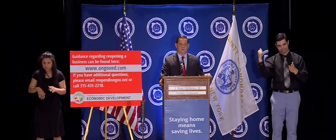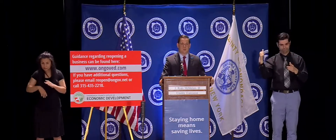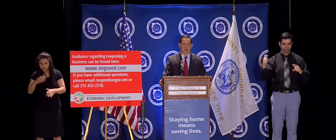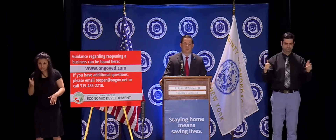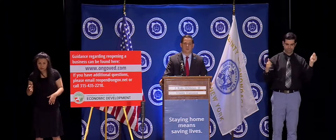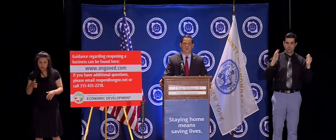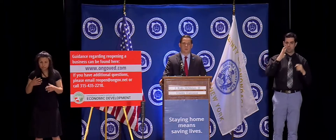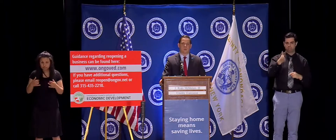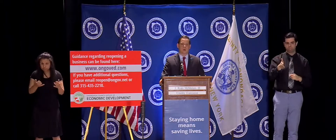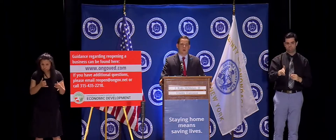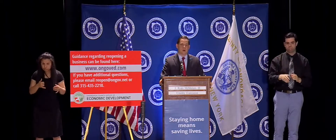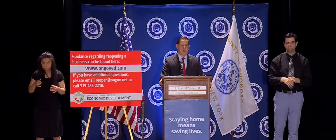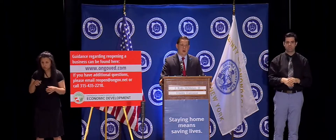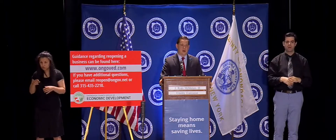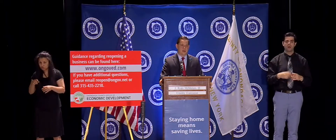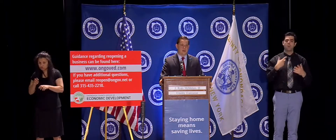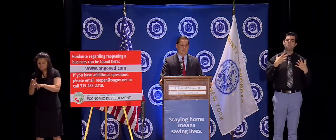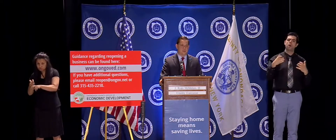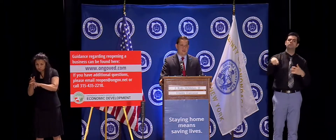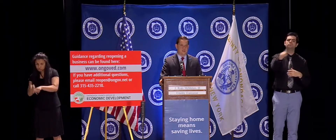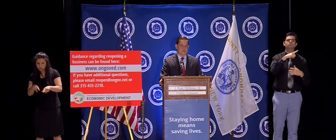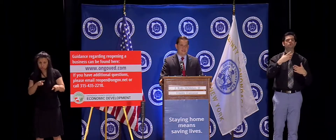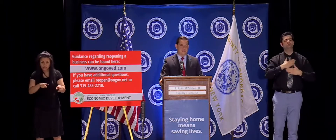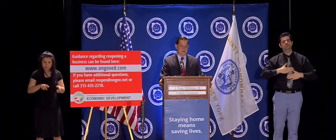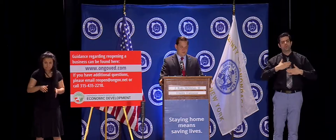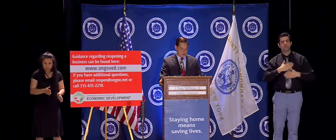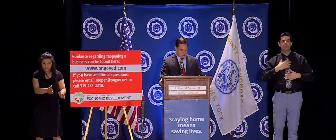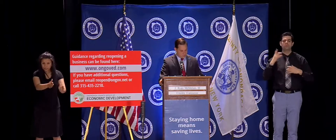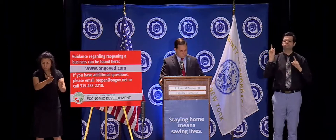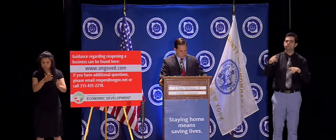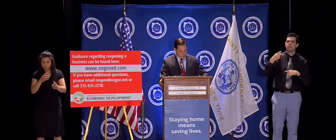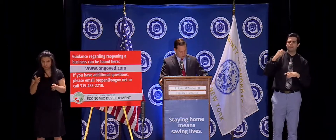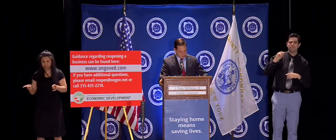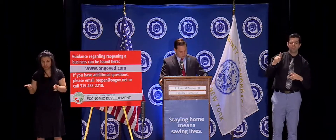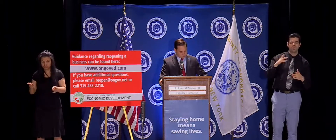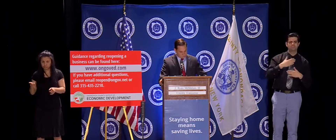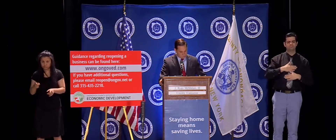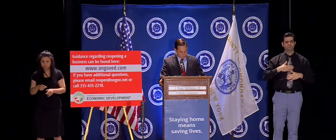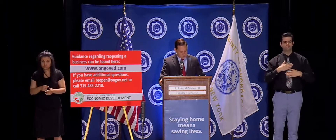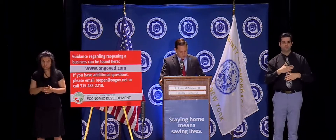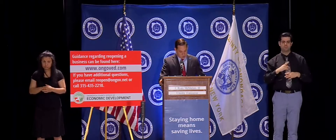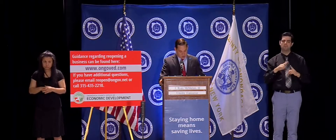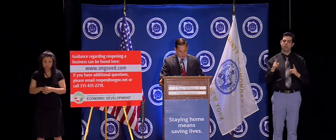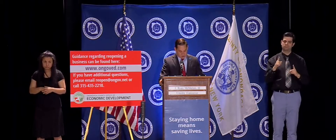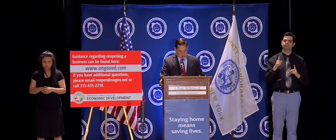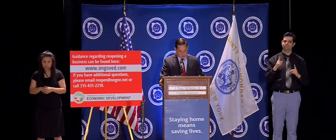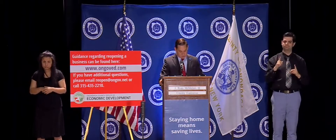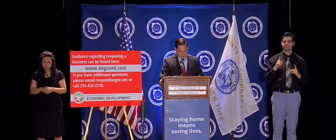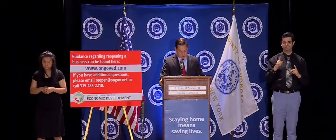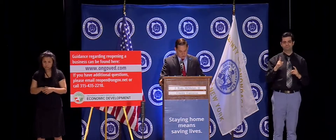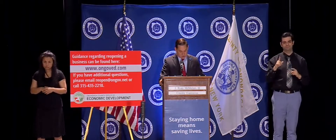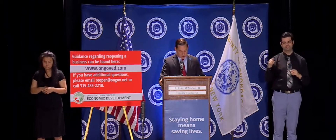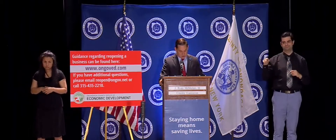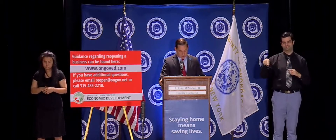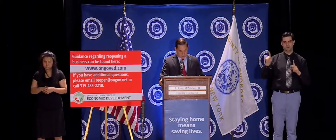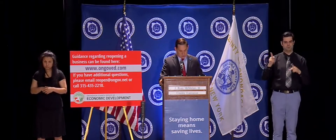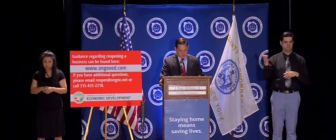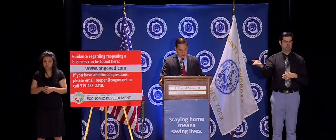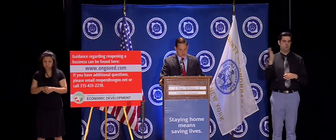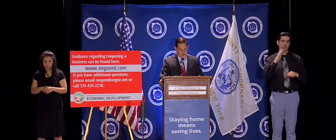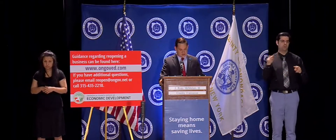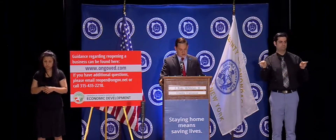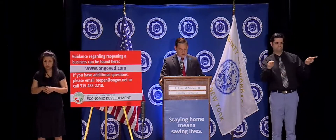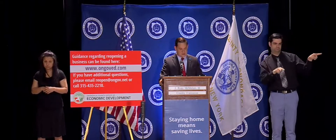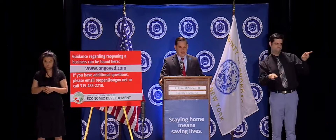enjoy your park system, and potentially de-densify some other parks. Related to